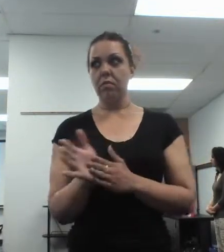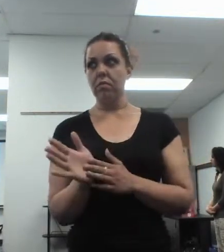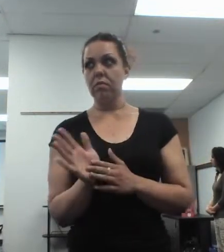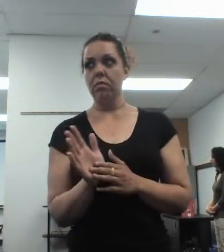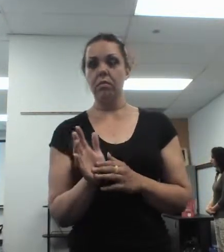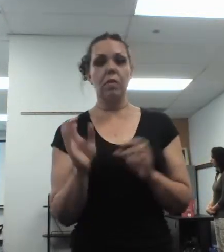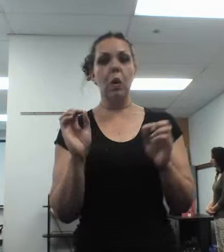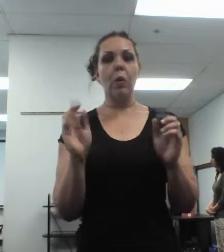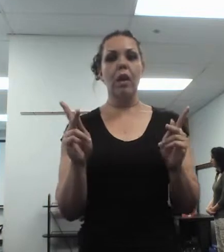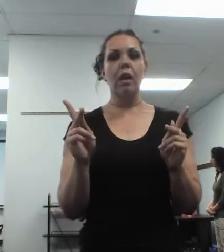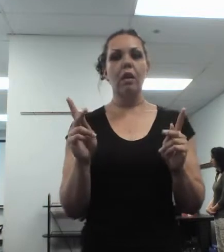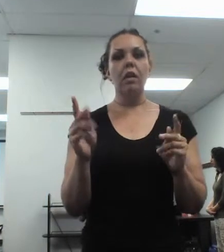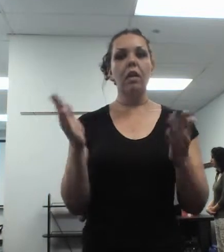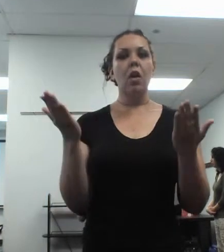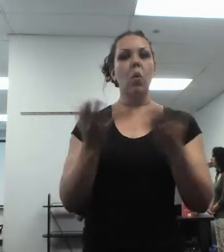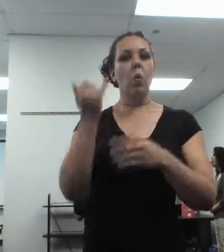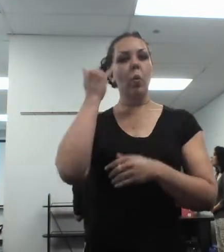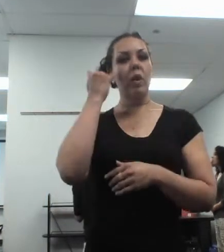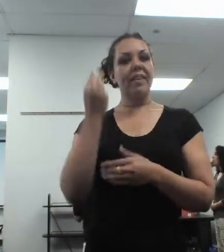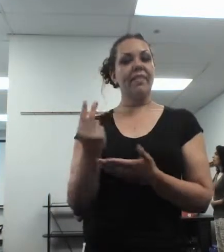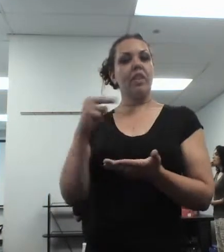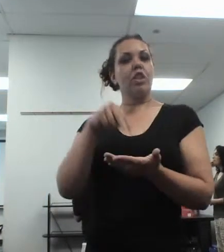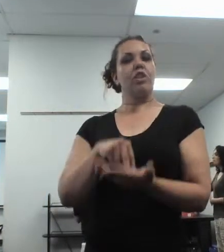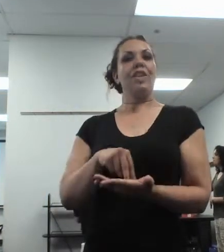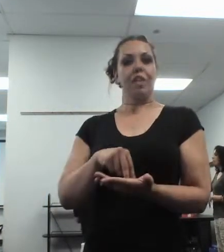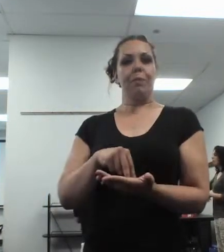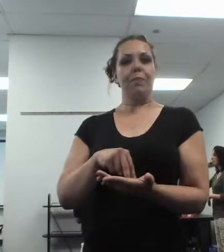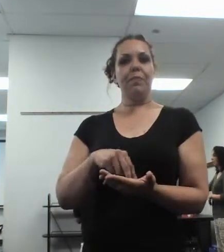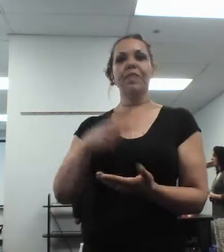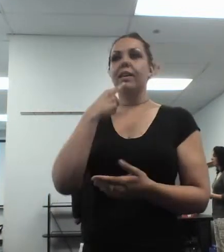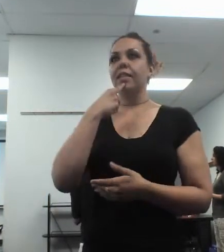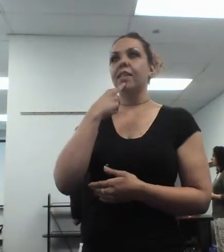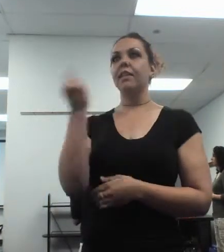Okay, what about if I just stood here and said something like,